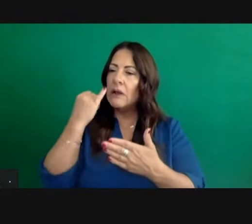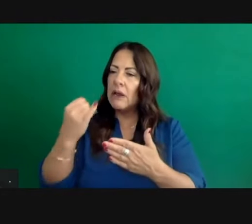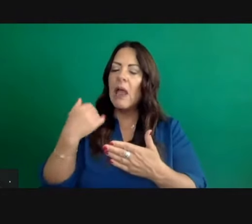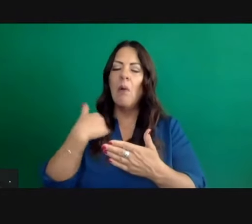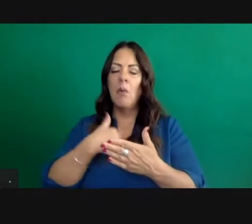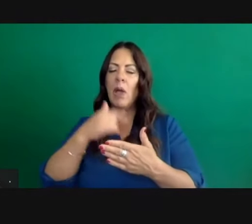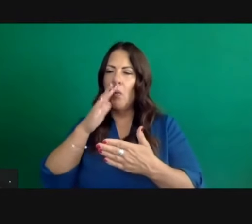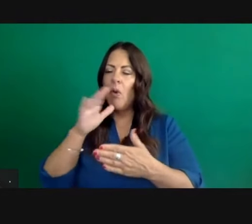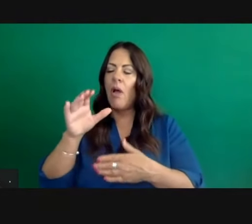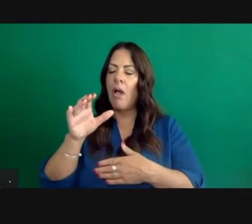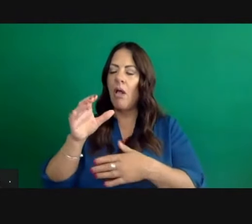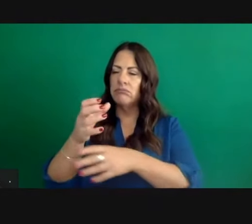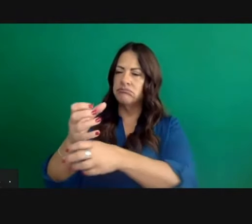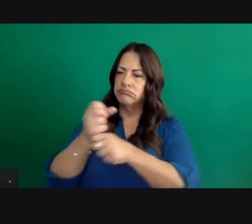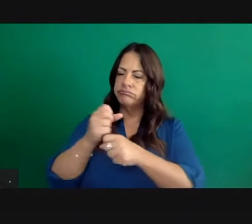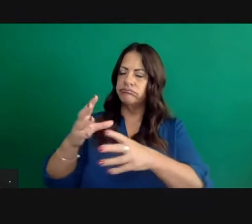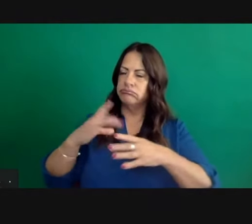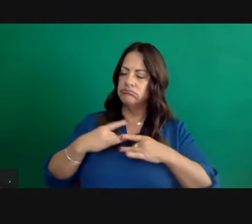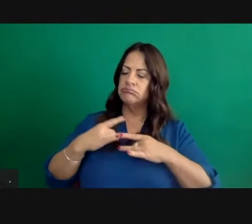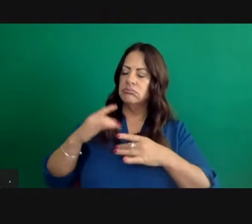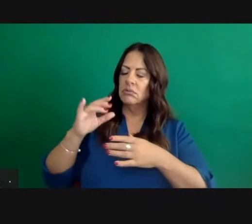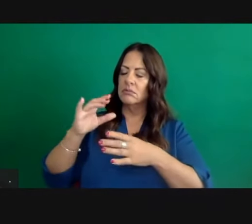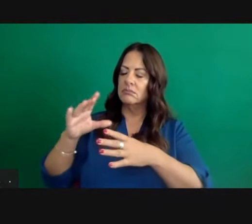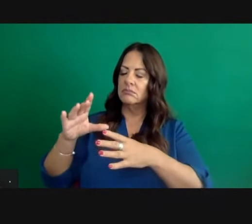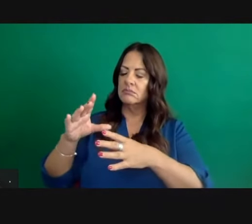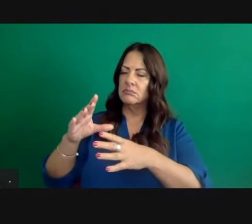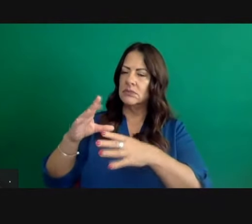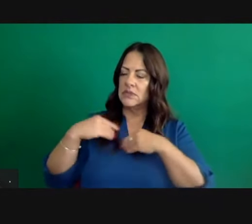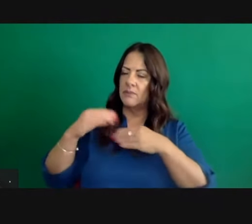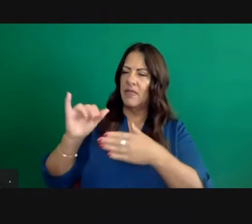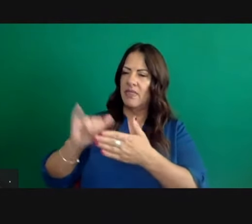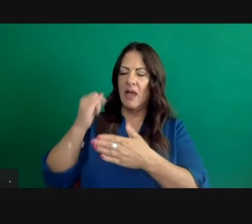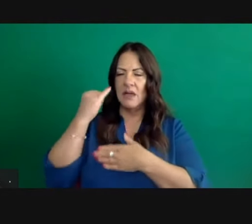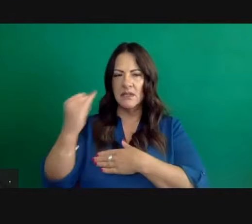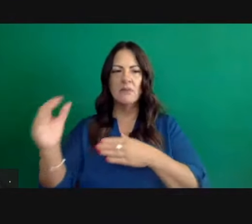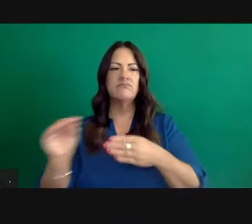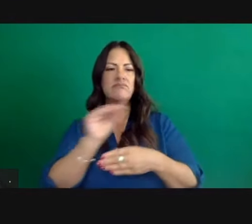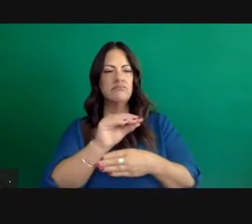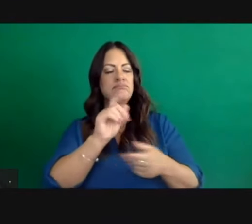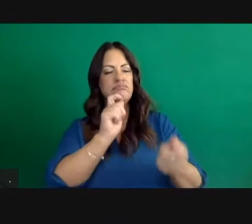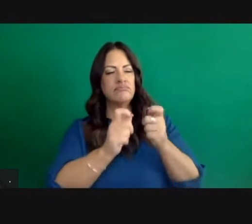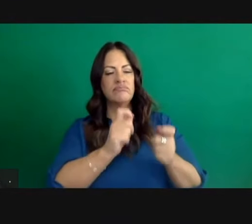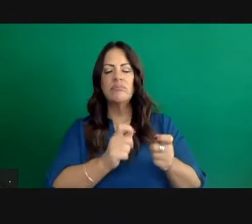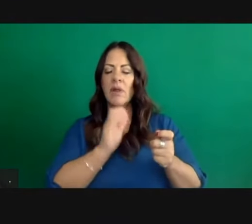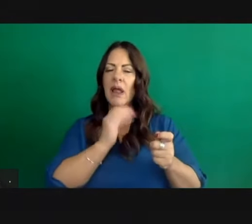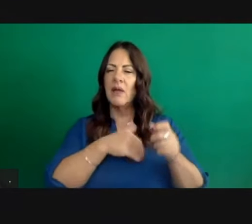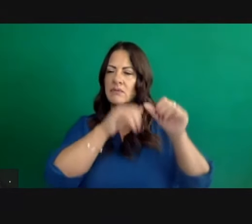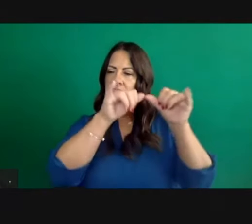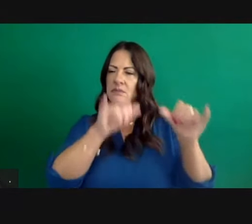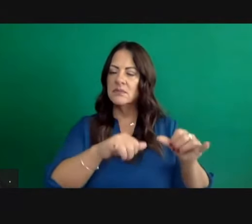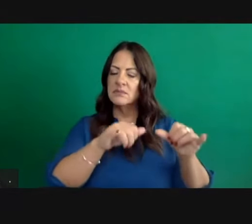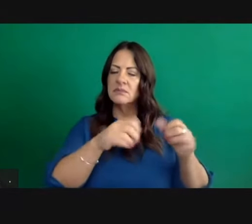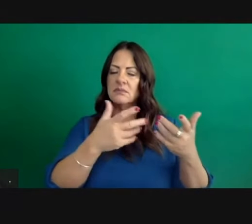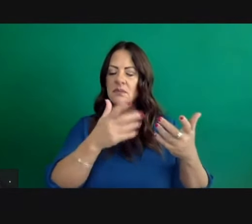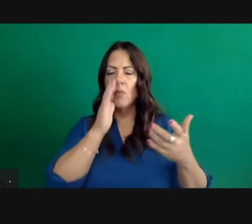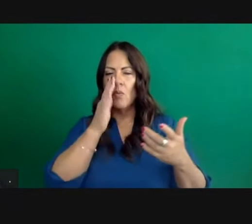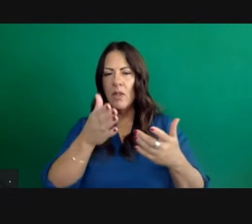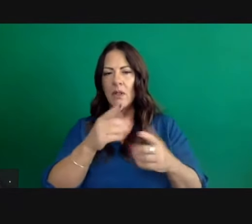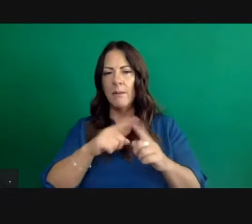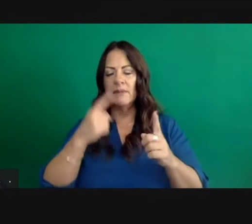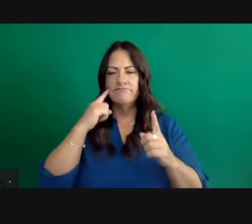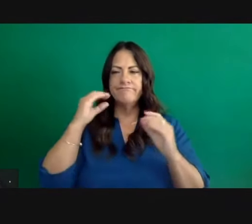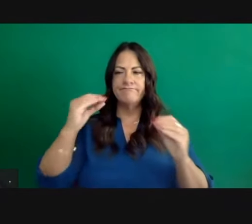whatever opinions and thoughts and improvements that people might share. But I haven't heard that as of